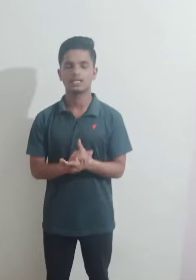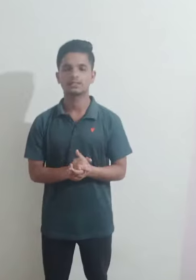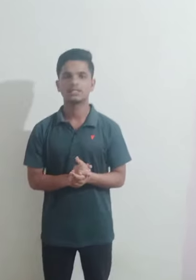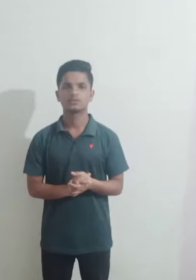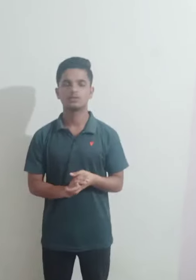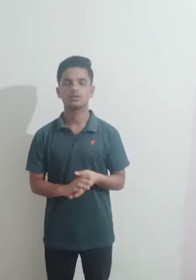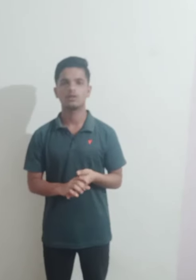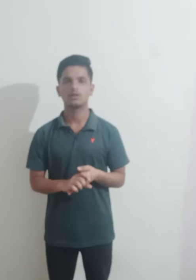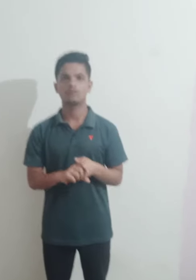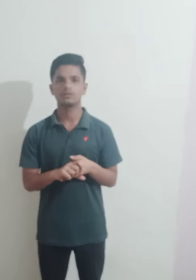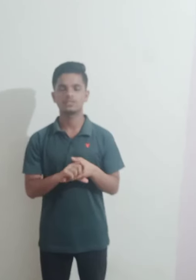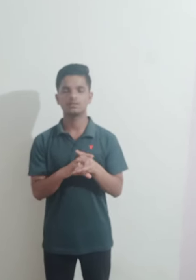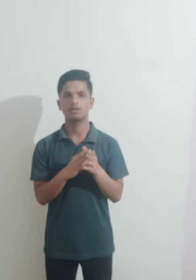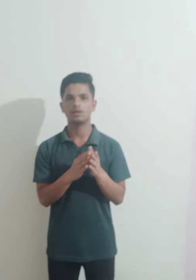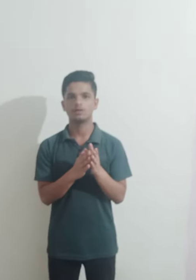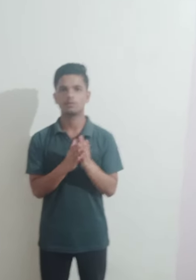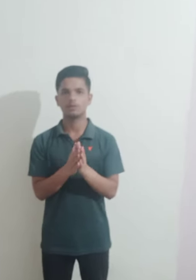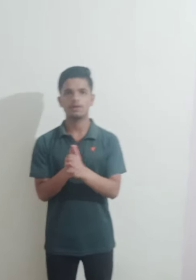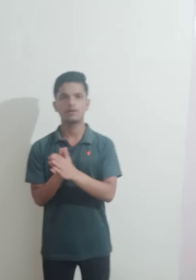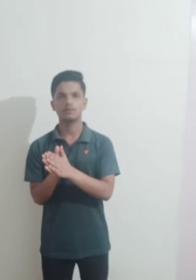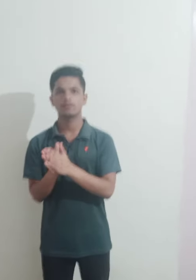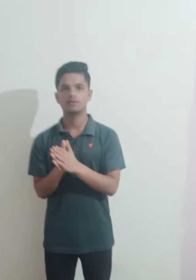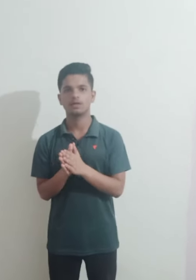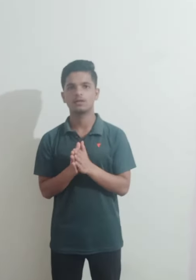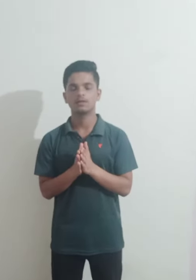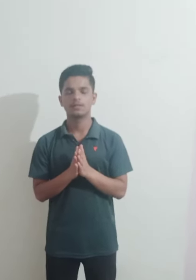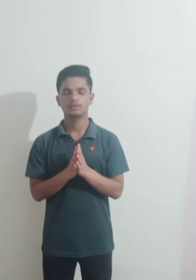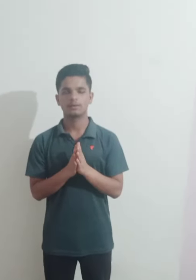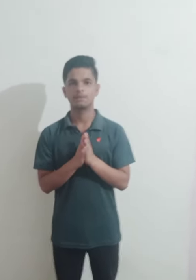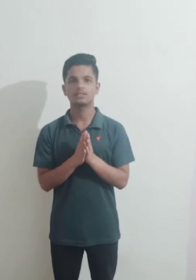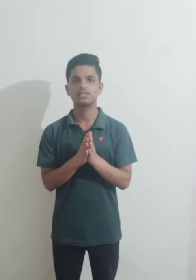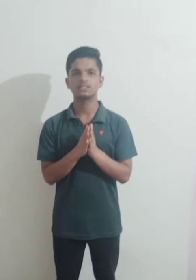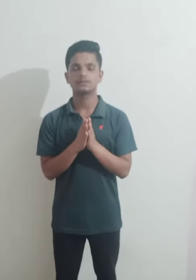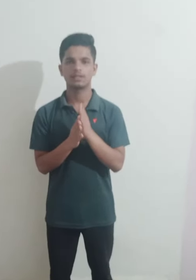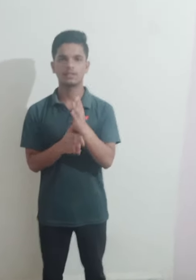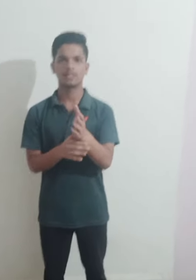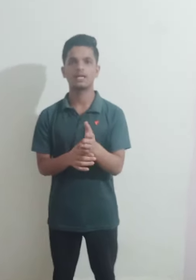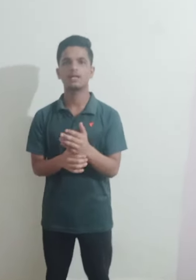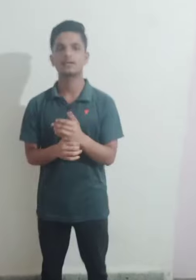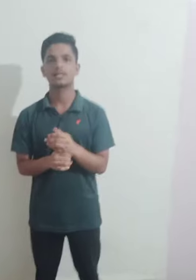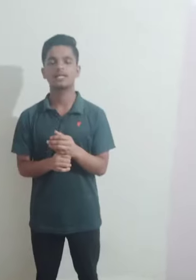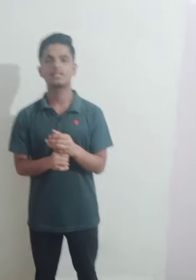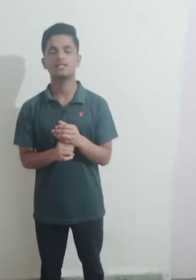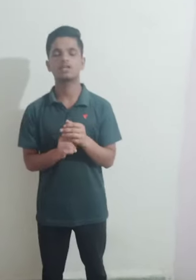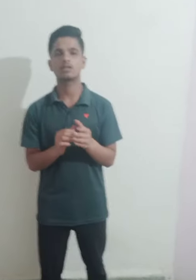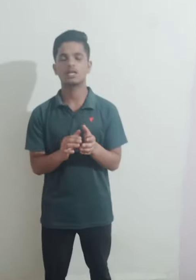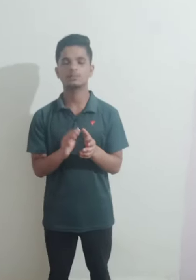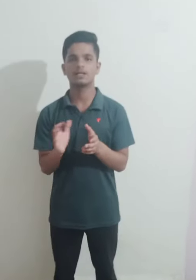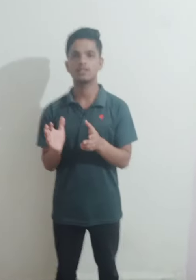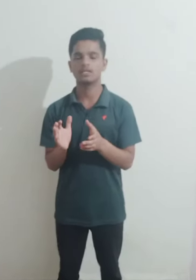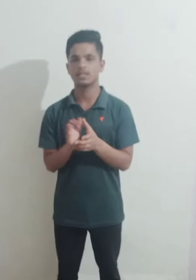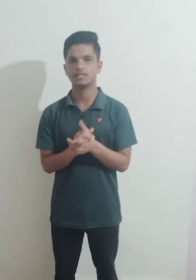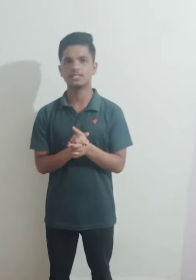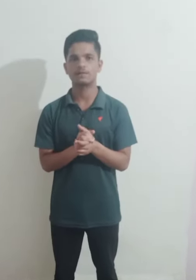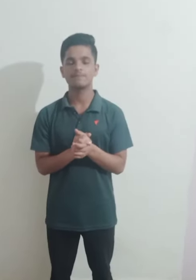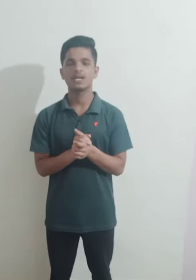So we see one by one. First is creating the dot class file in Java. As we